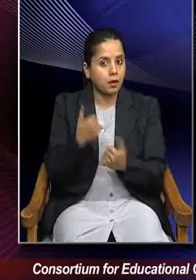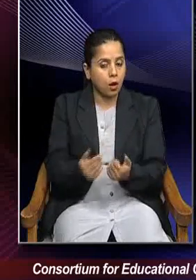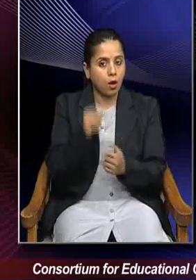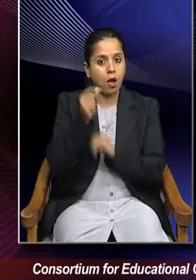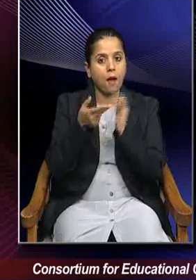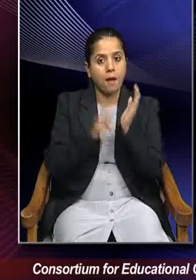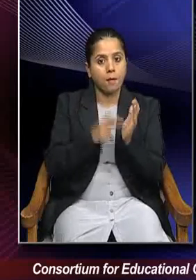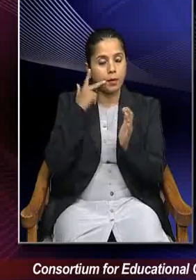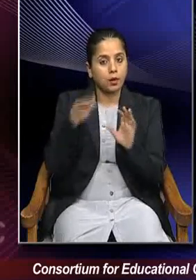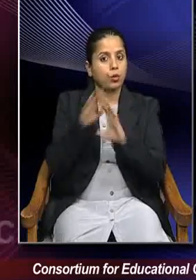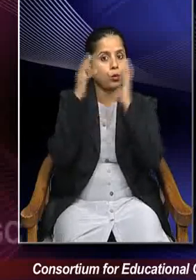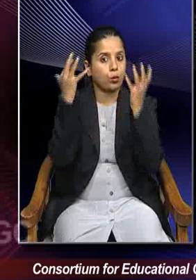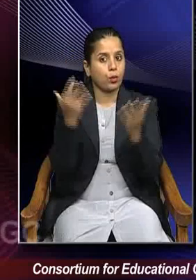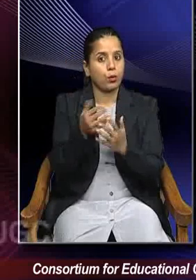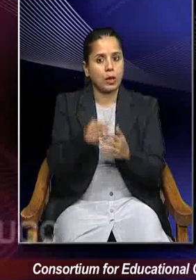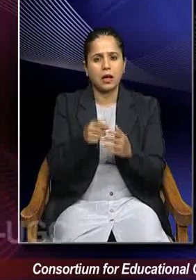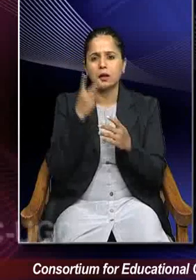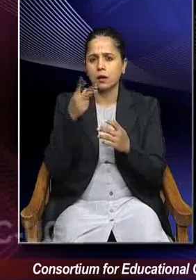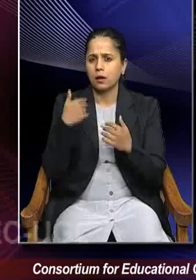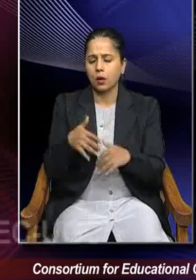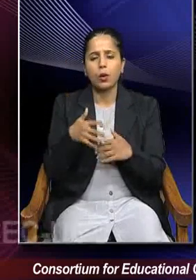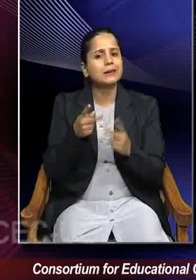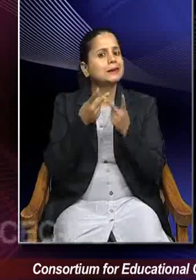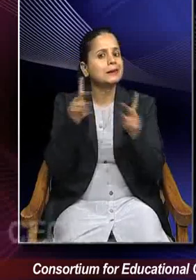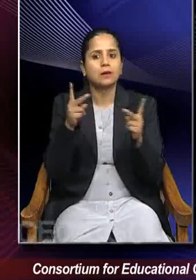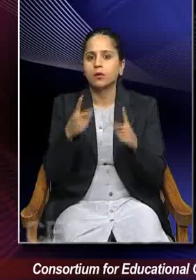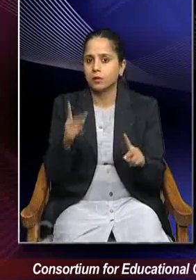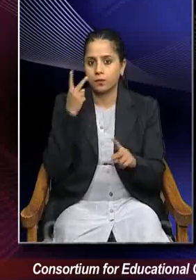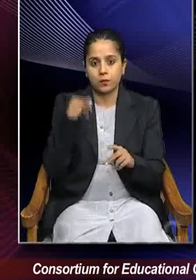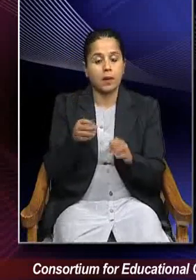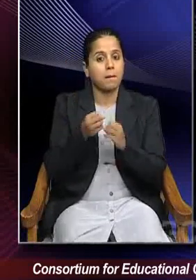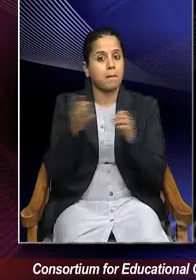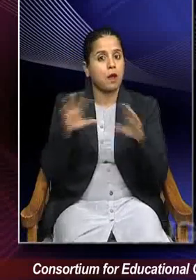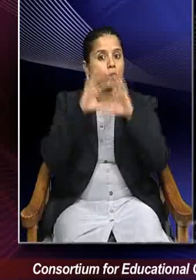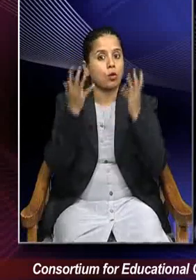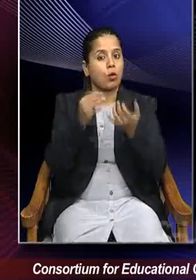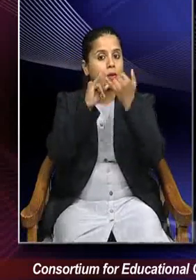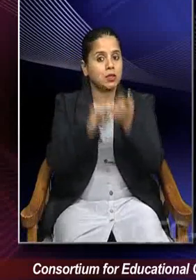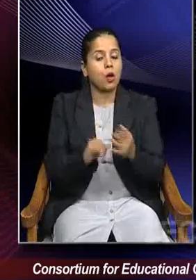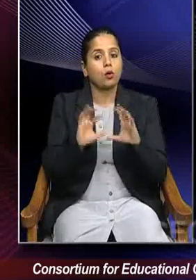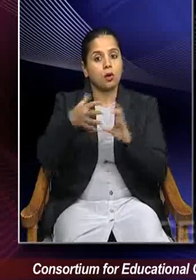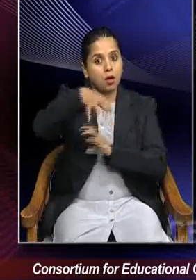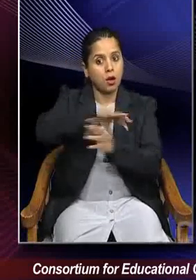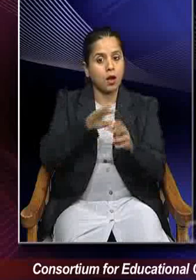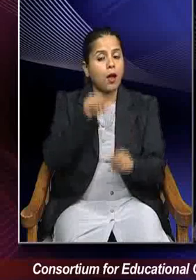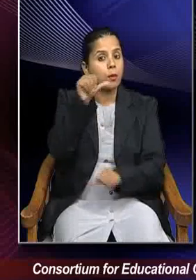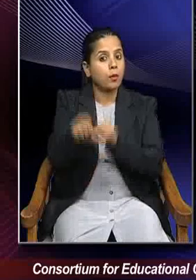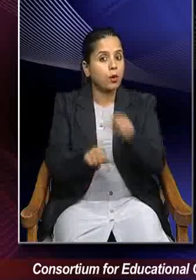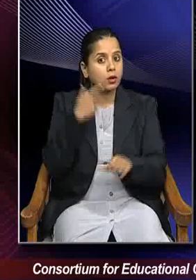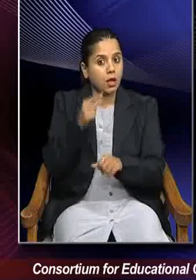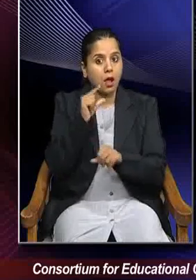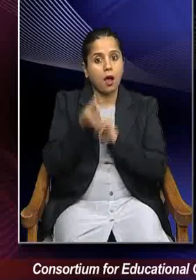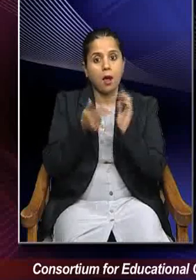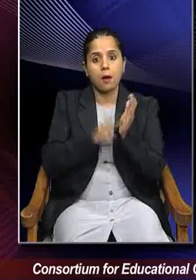urbanization in the world is very, very different. In most of the global south countries, the process of urbanization